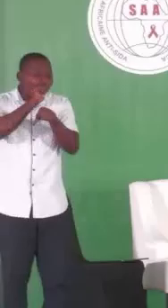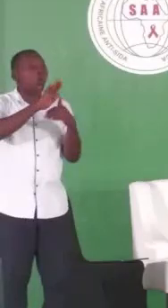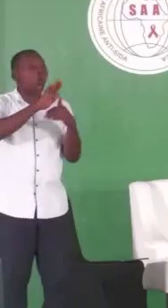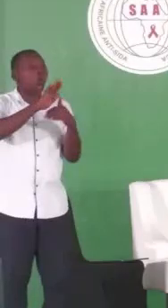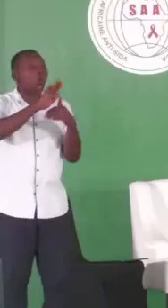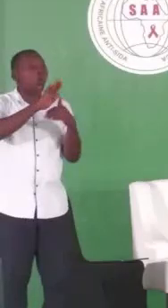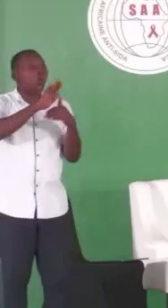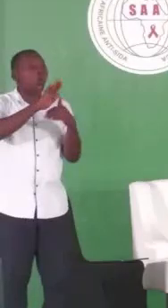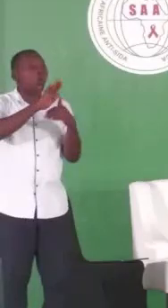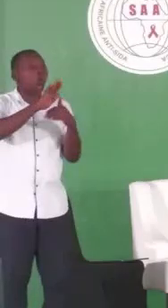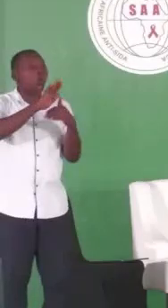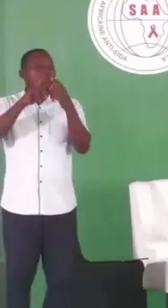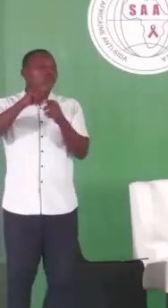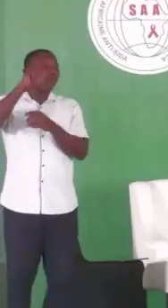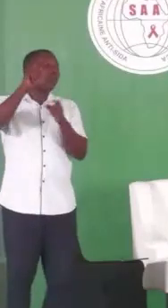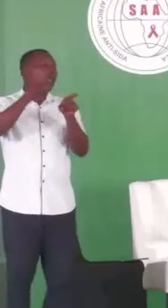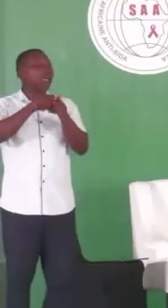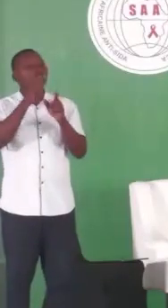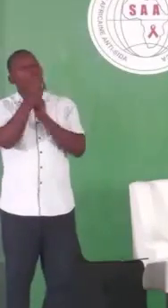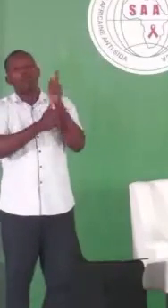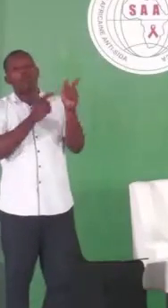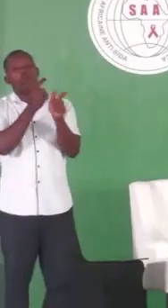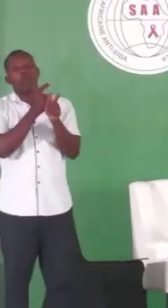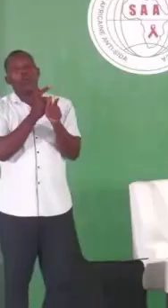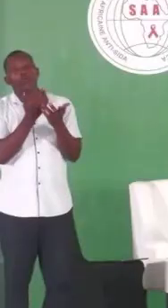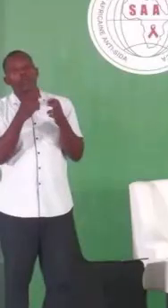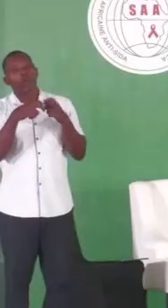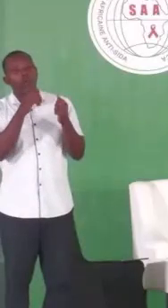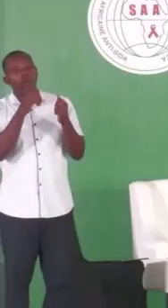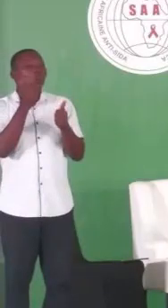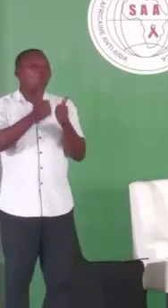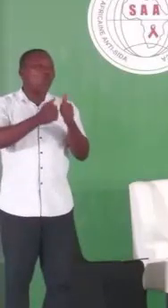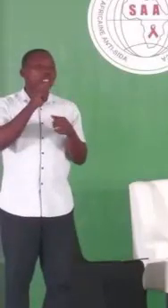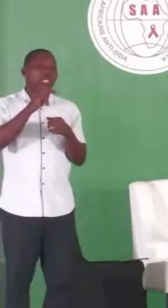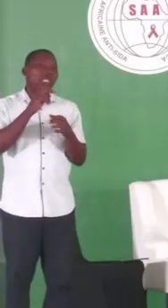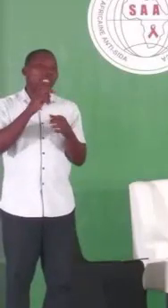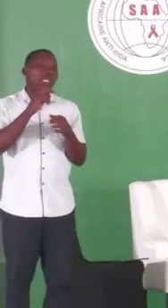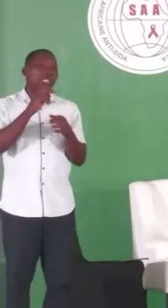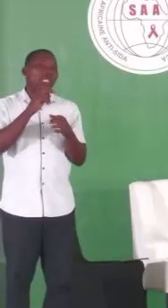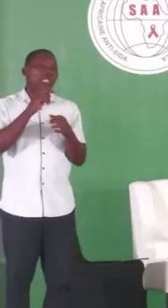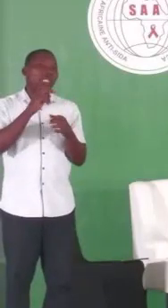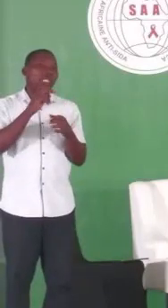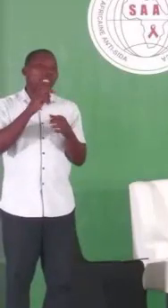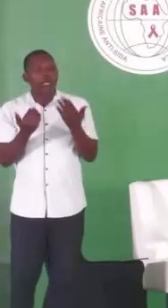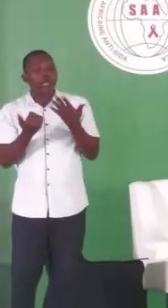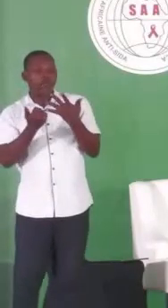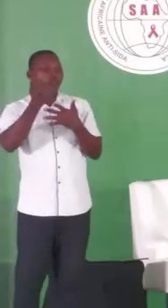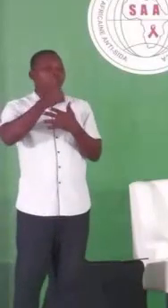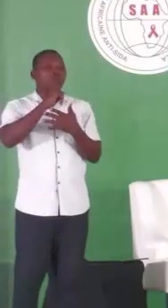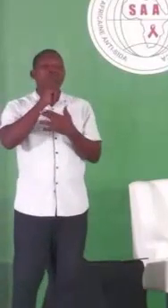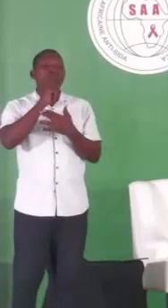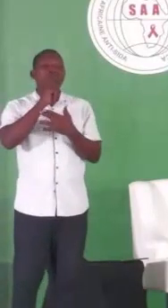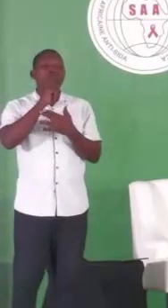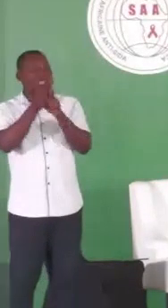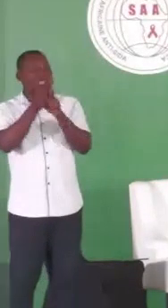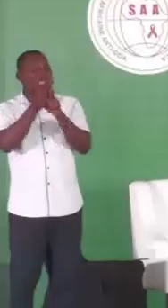agenda as a global issue that needs funding, attention, and improvement, not just for congenital syphilis, but